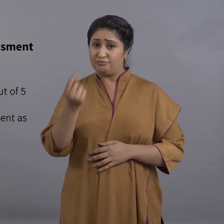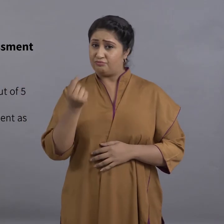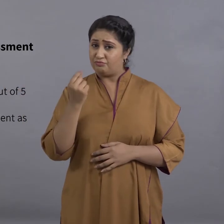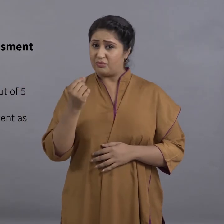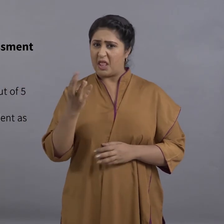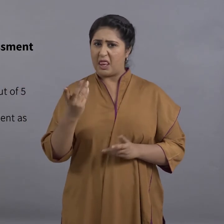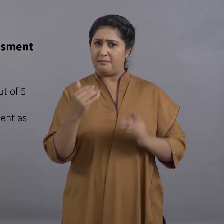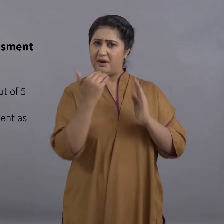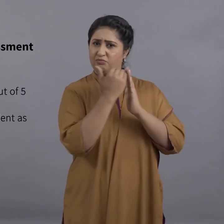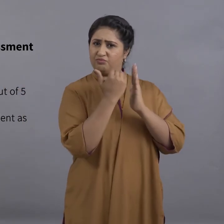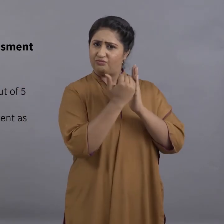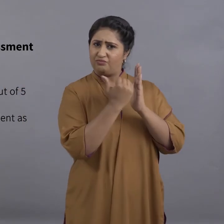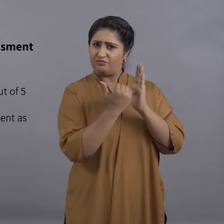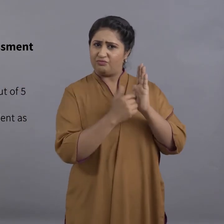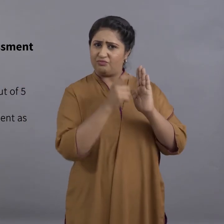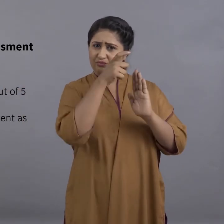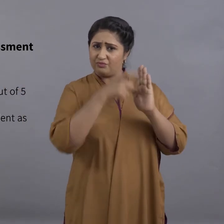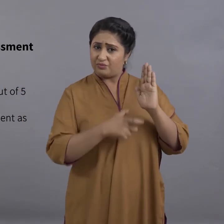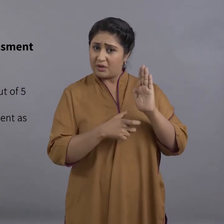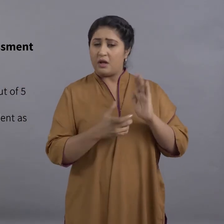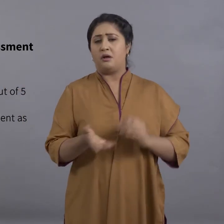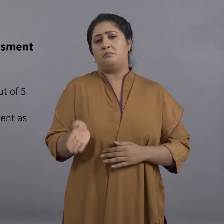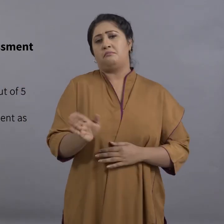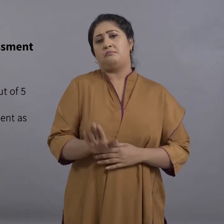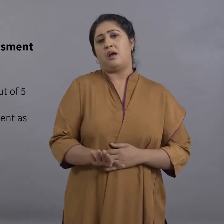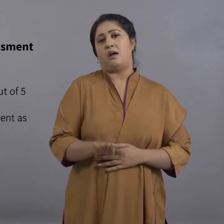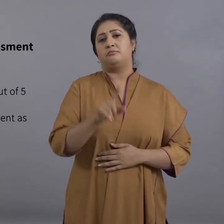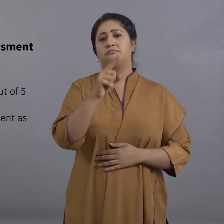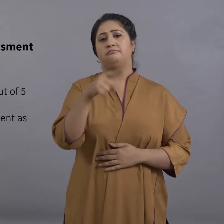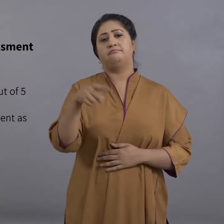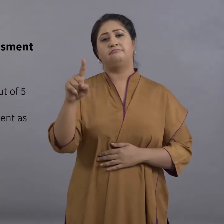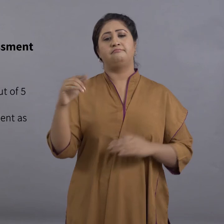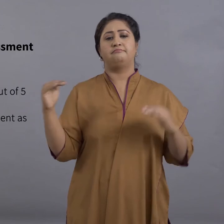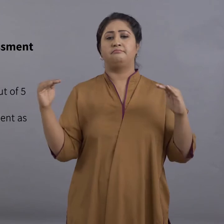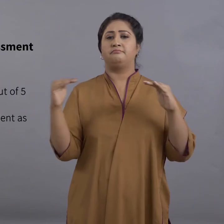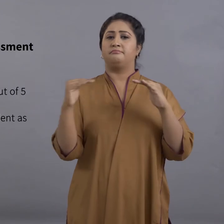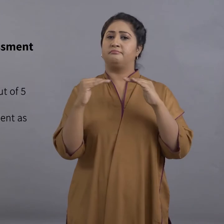then mark the student at the beginner/nothing level student.